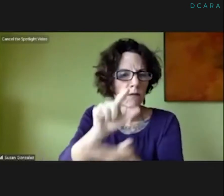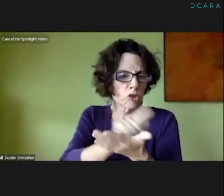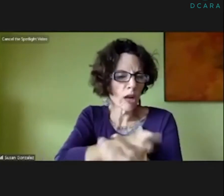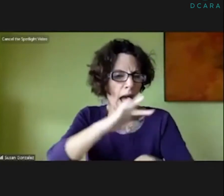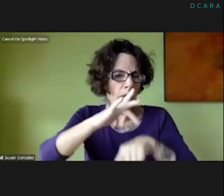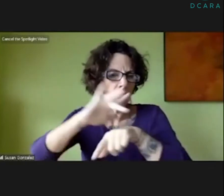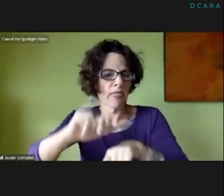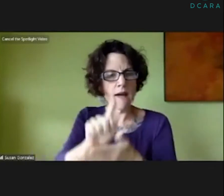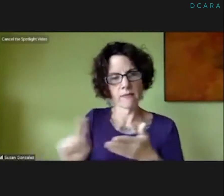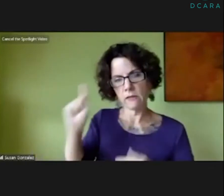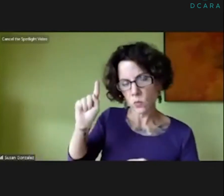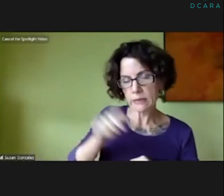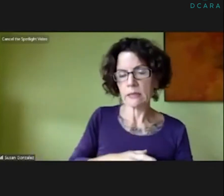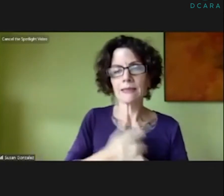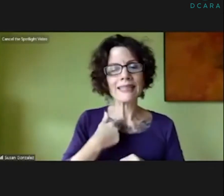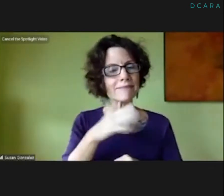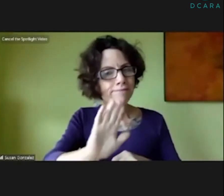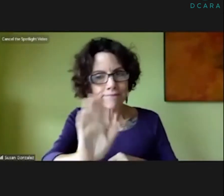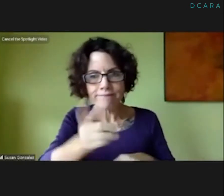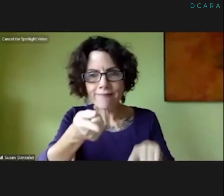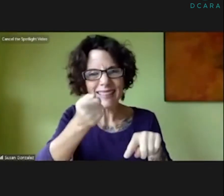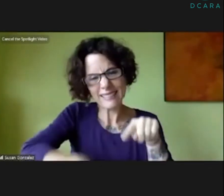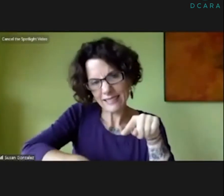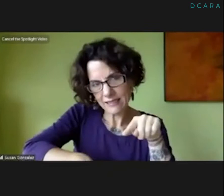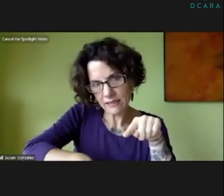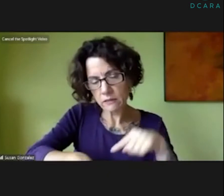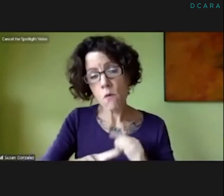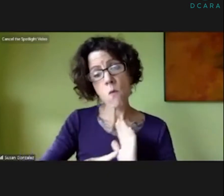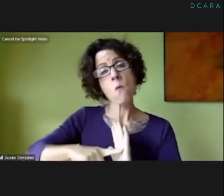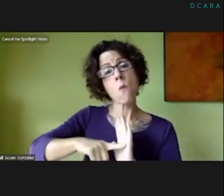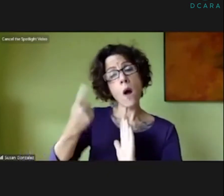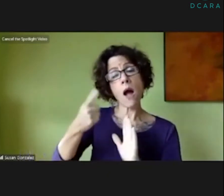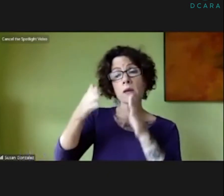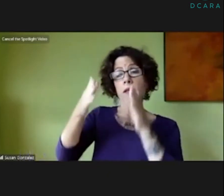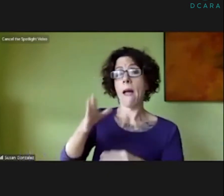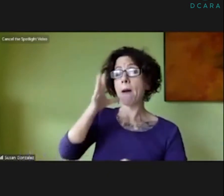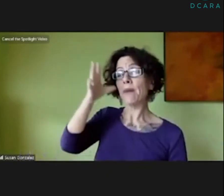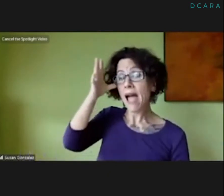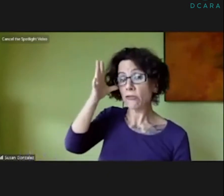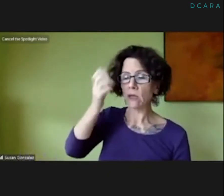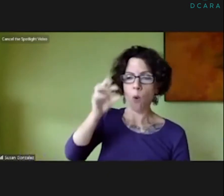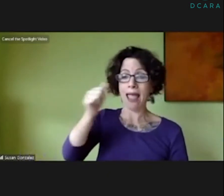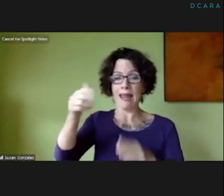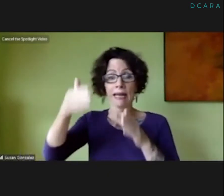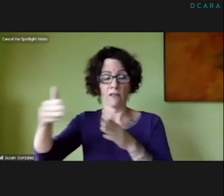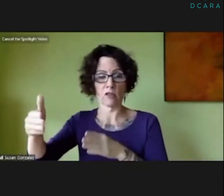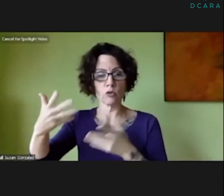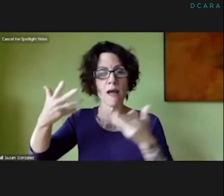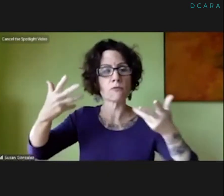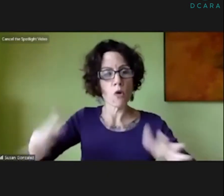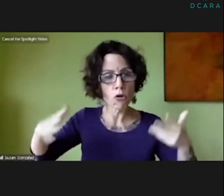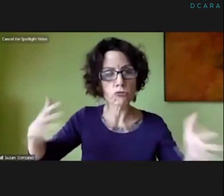to become power of attorney. They became power of attorney last week, and I will say that cannot happen. If a person or